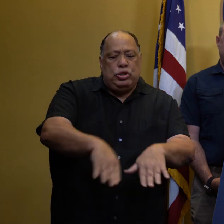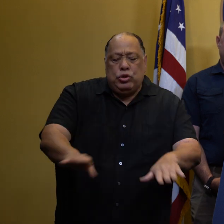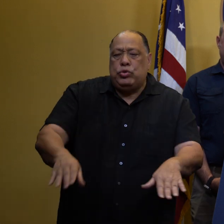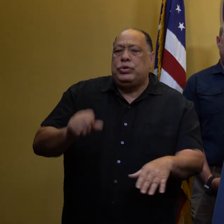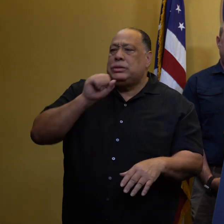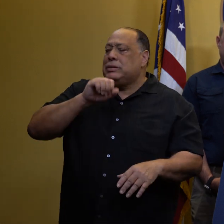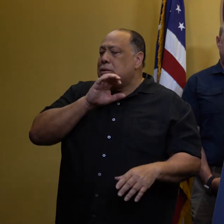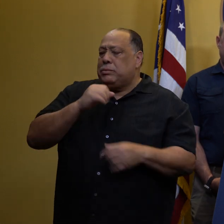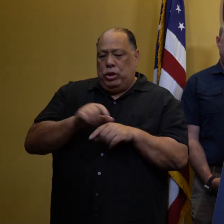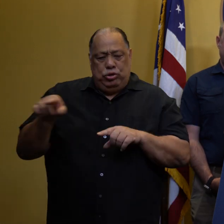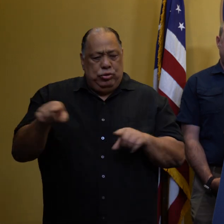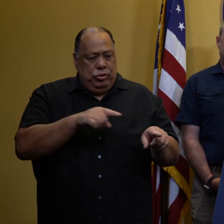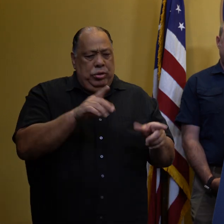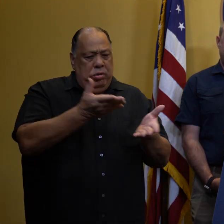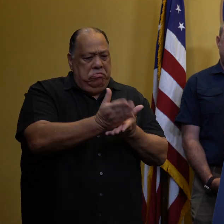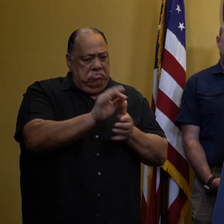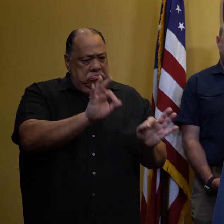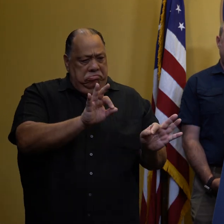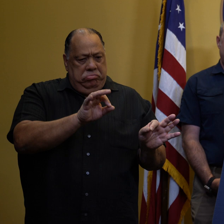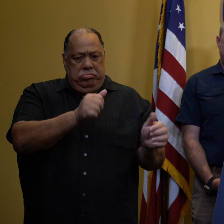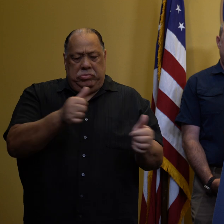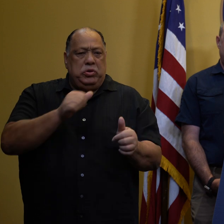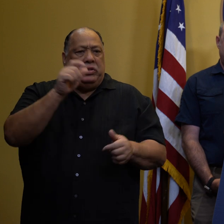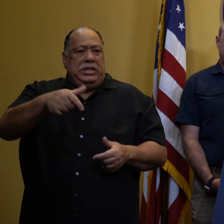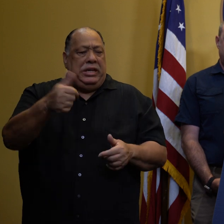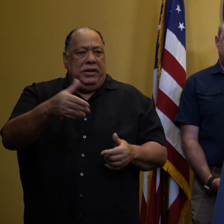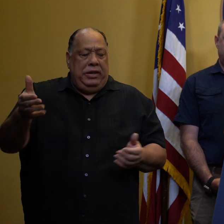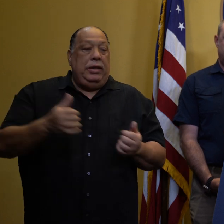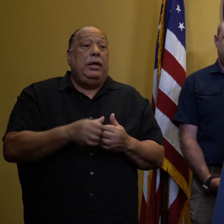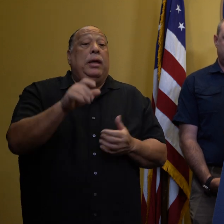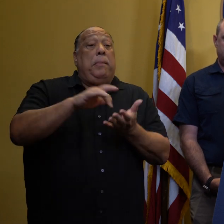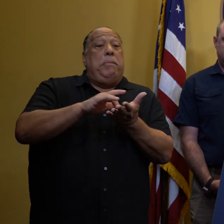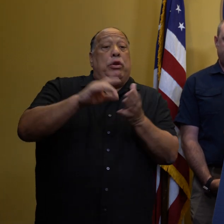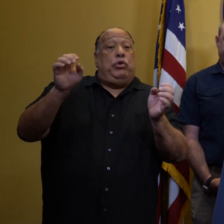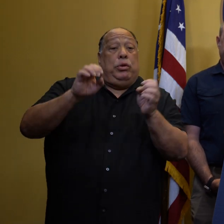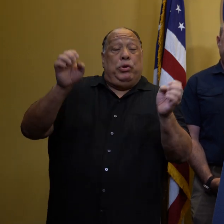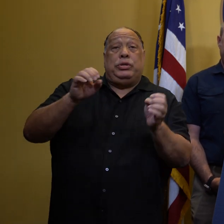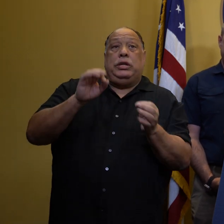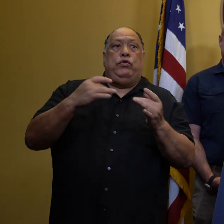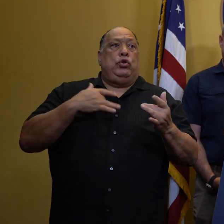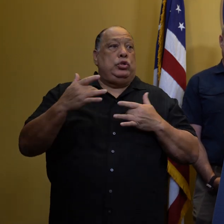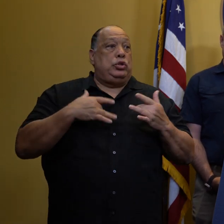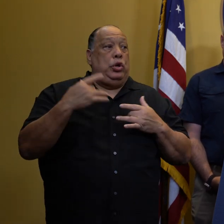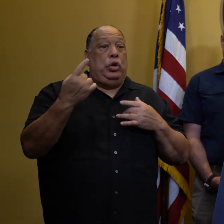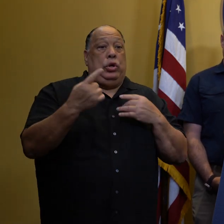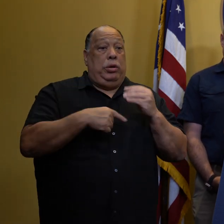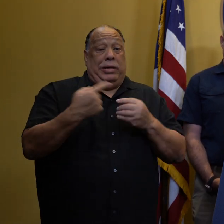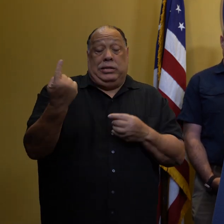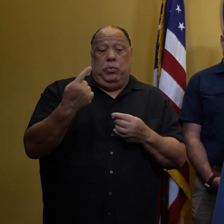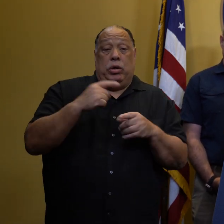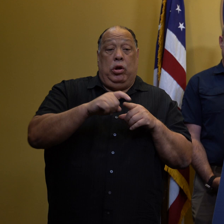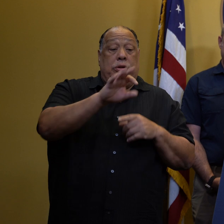chronically ill to make sure that they're okay, make sure they don't need anything. Of course, if you have a medical emergency, if you are concerned about someone, call 911